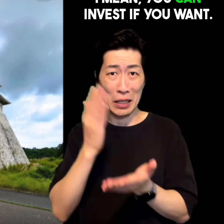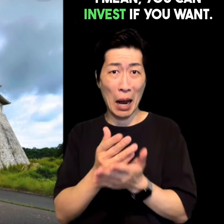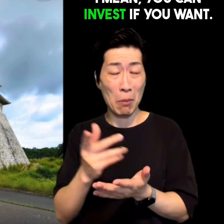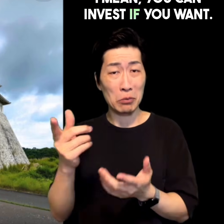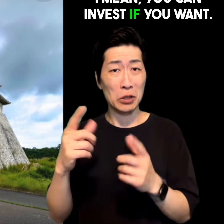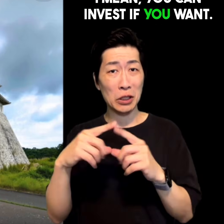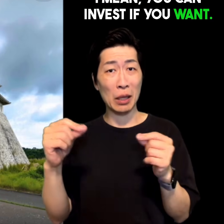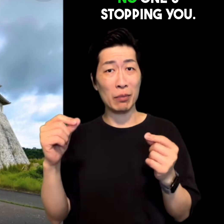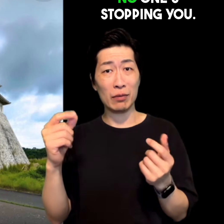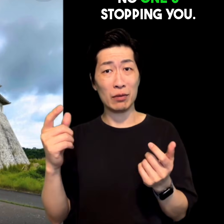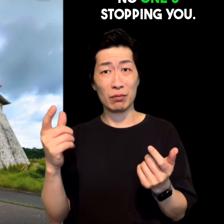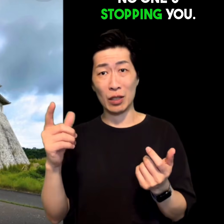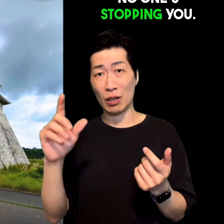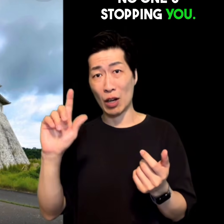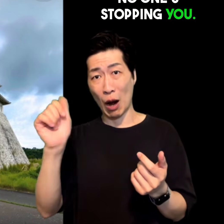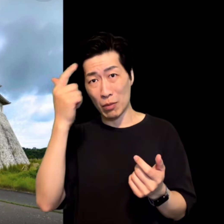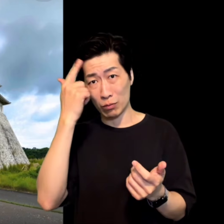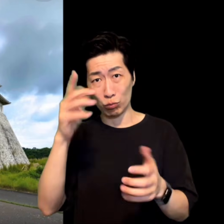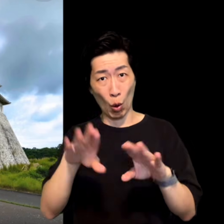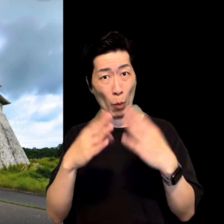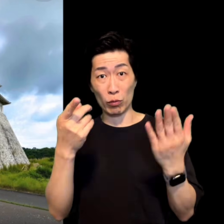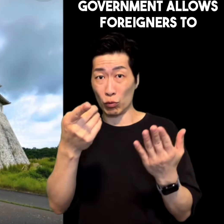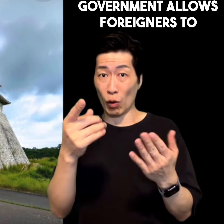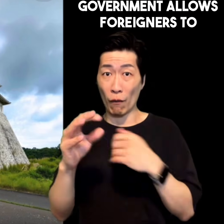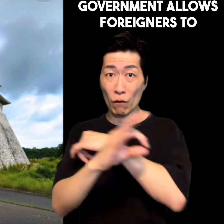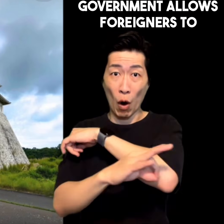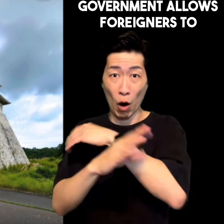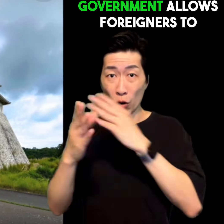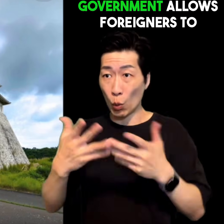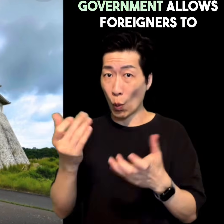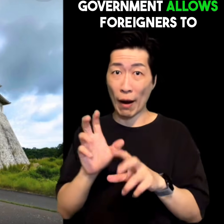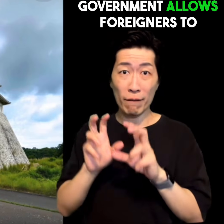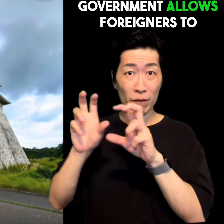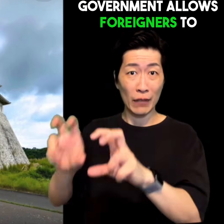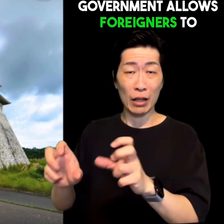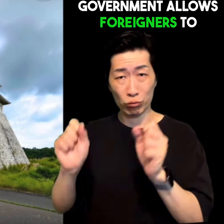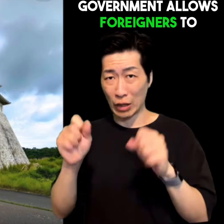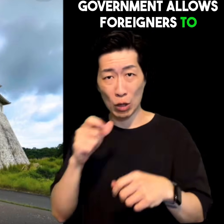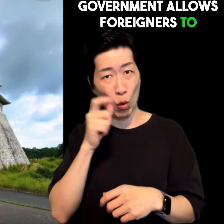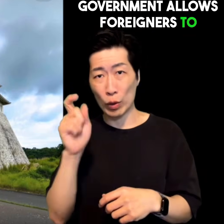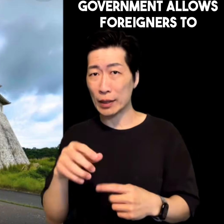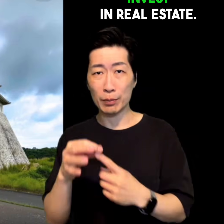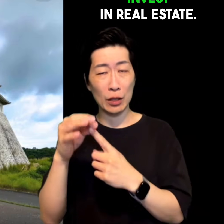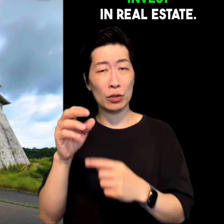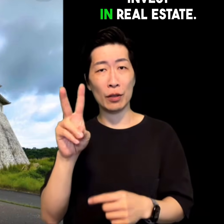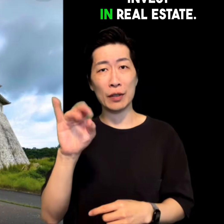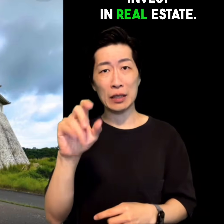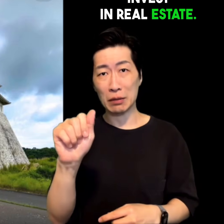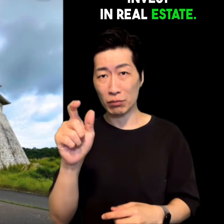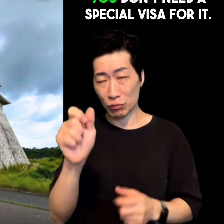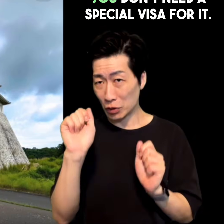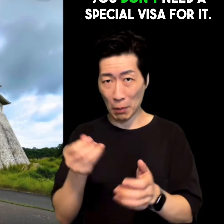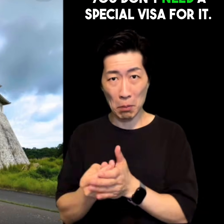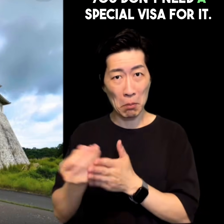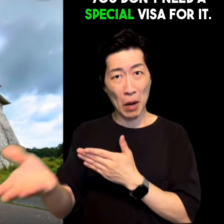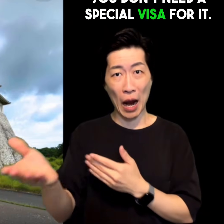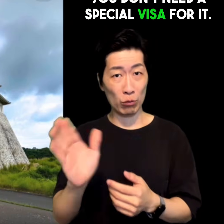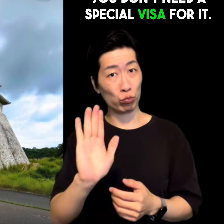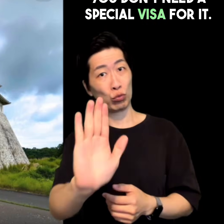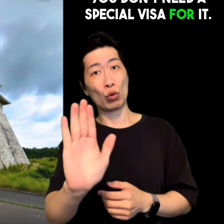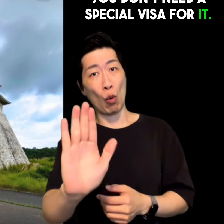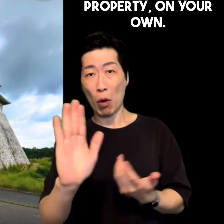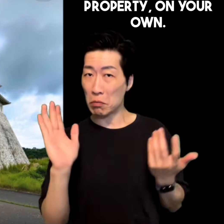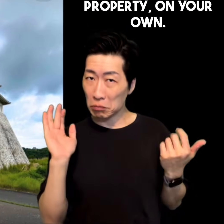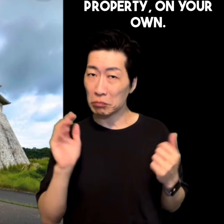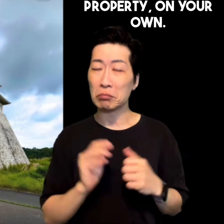mean, you can invest if you want. No one's stopping you. The Japanese government allows foreigners to invest in real estate. You don't need a special